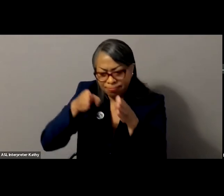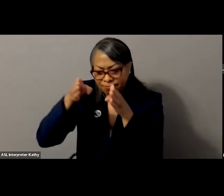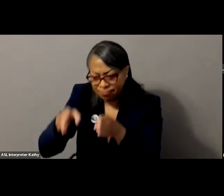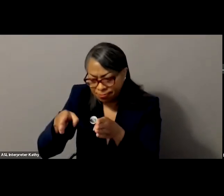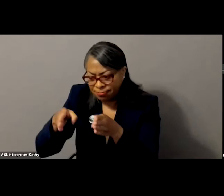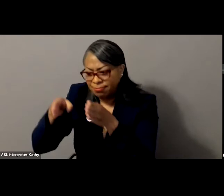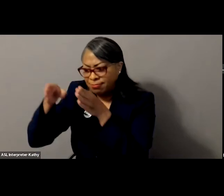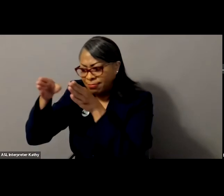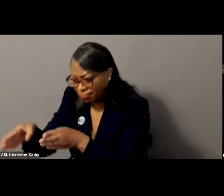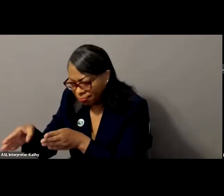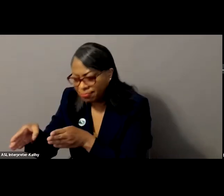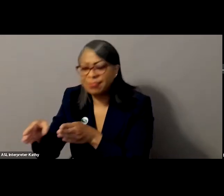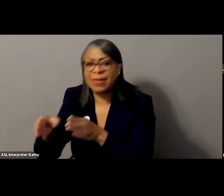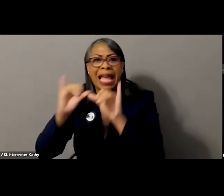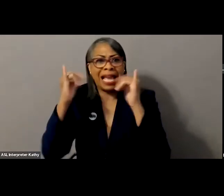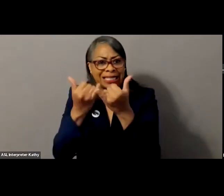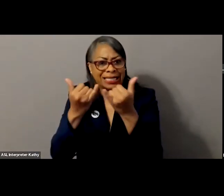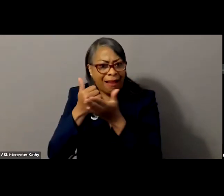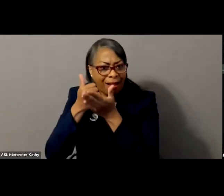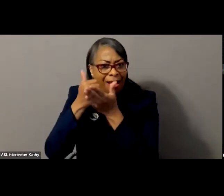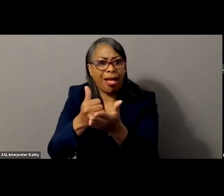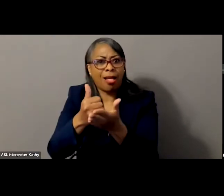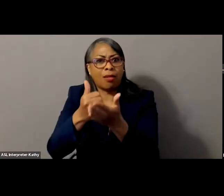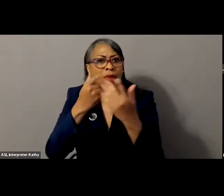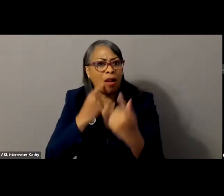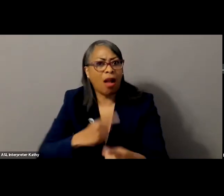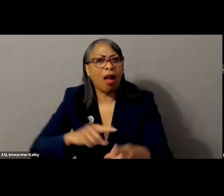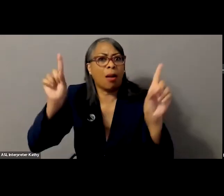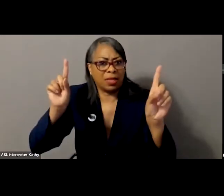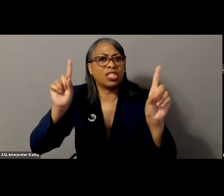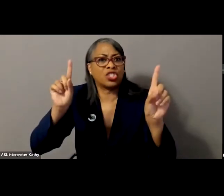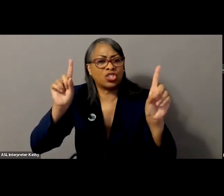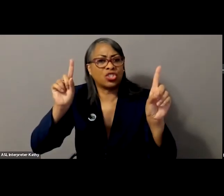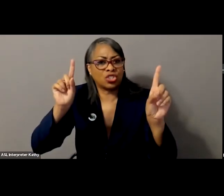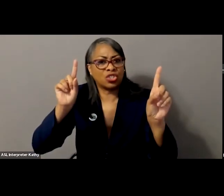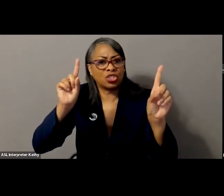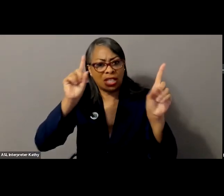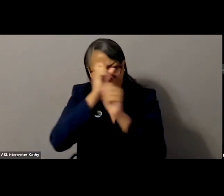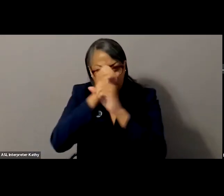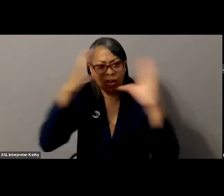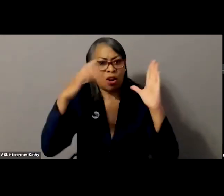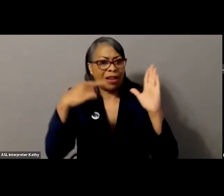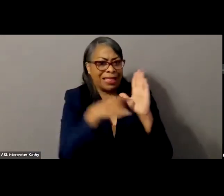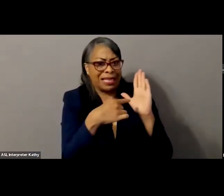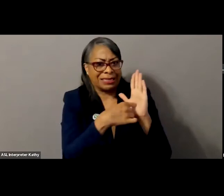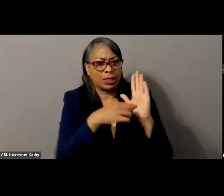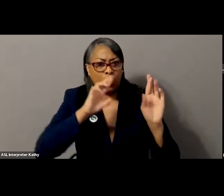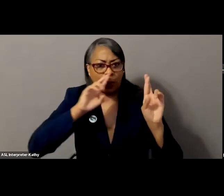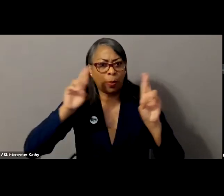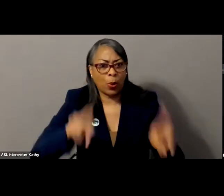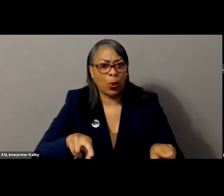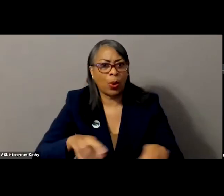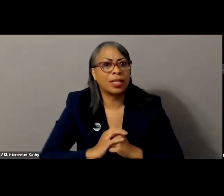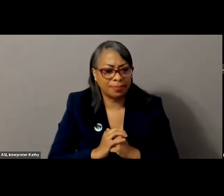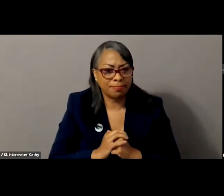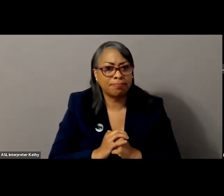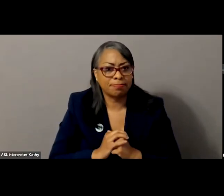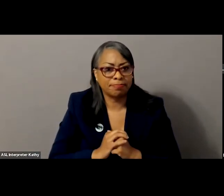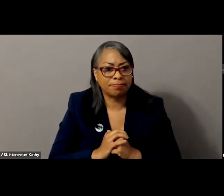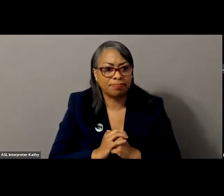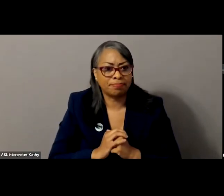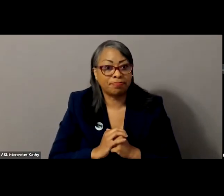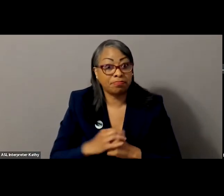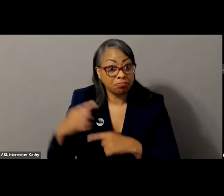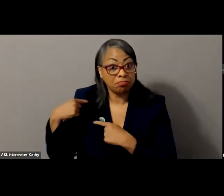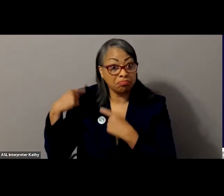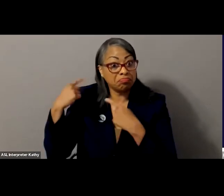agency accomplish what we are calling for in this report. We've been pleased so